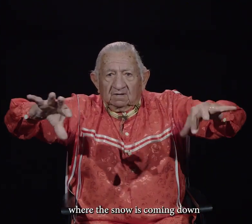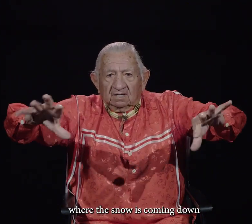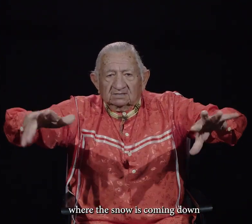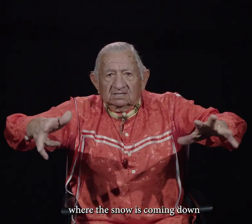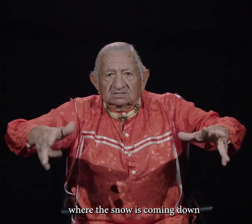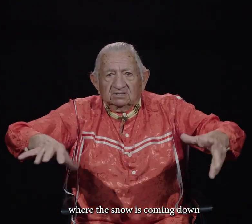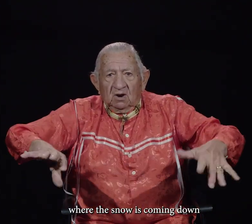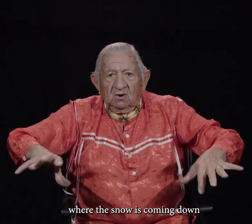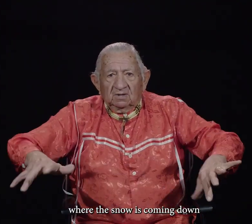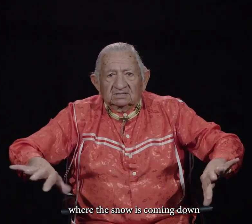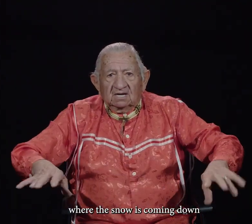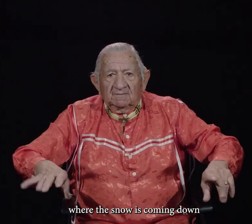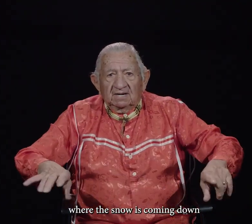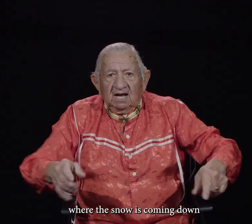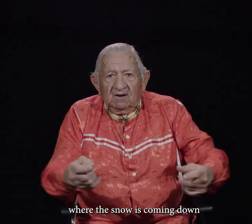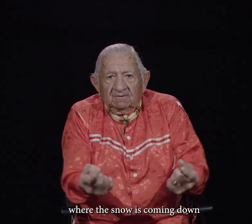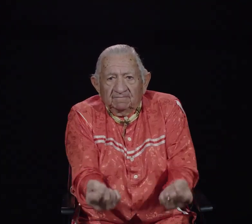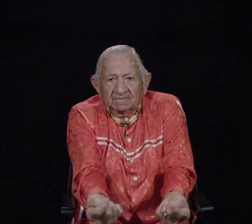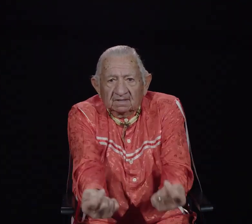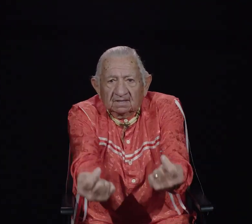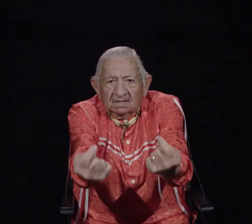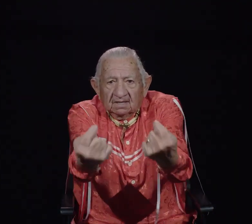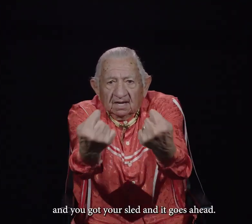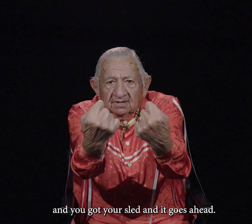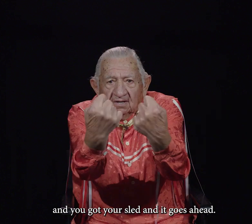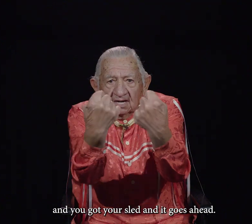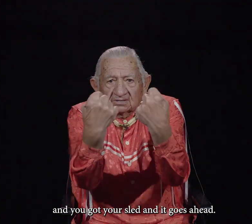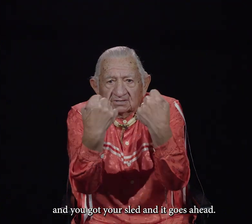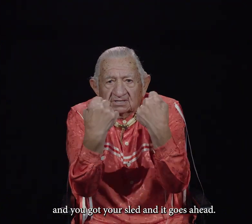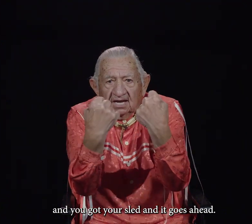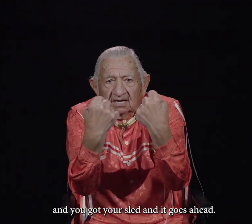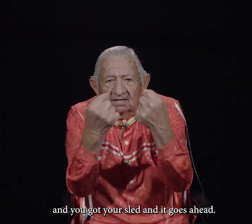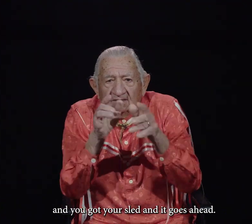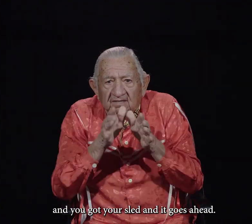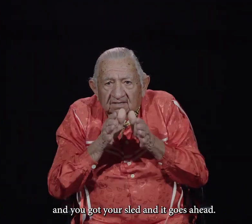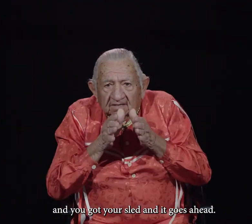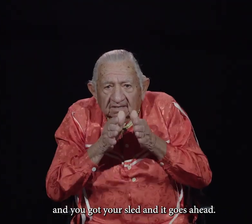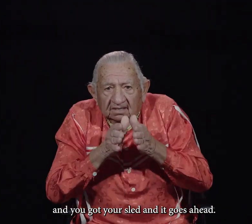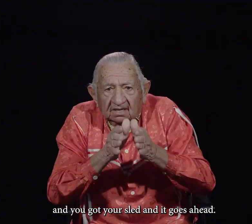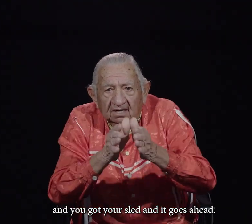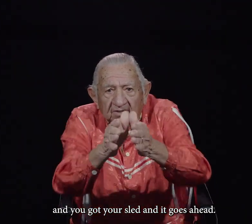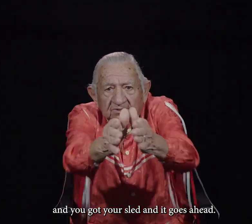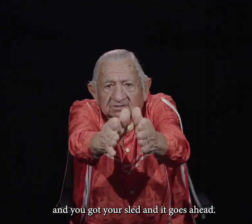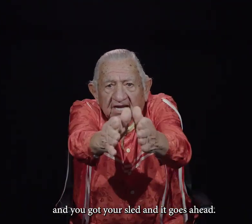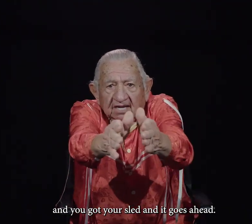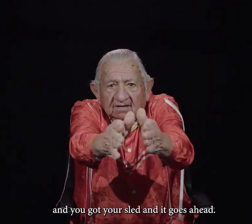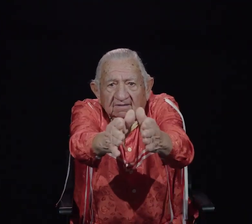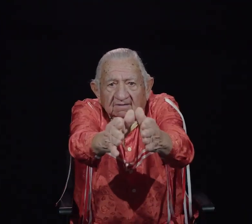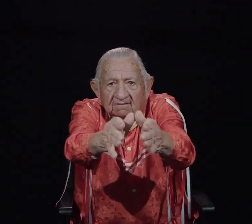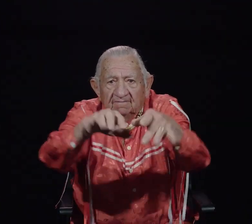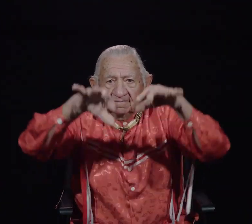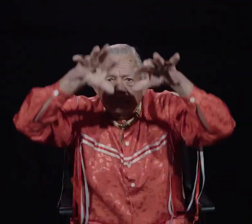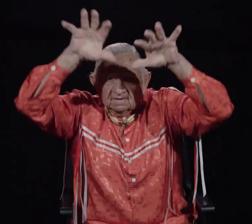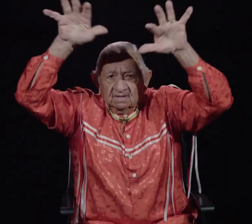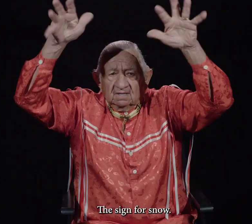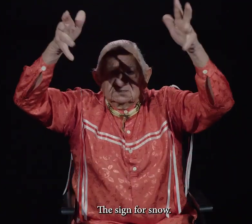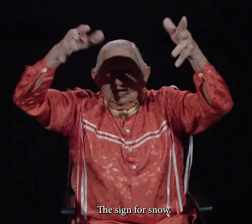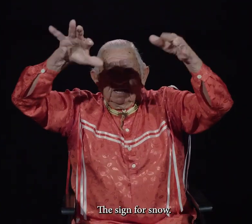where the snow is coming down and you got your sled and it goes ahead. The sign